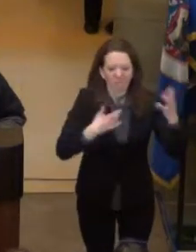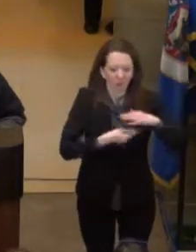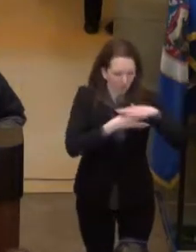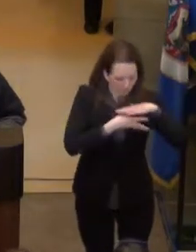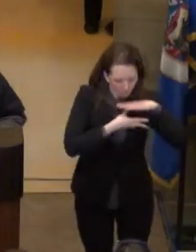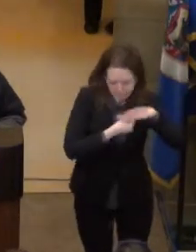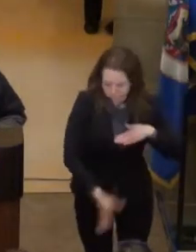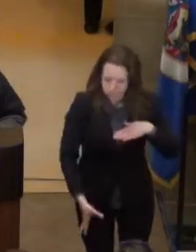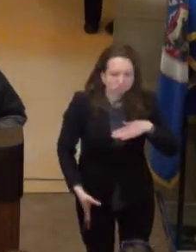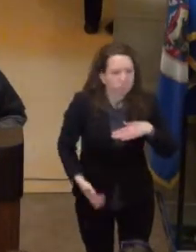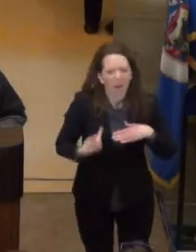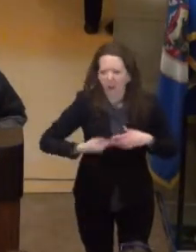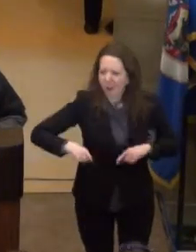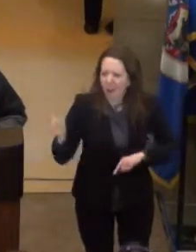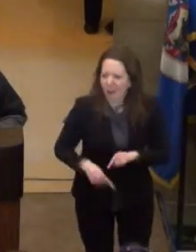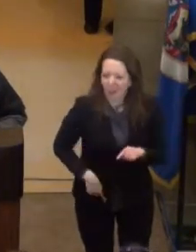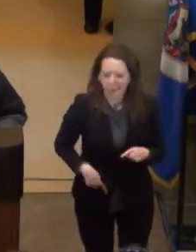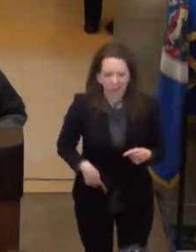stop bullying